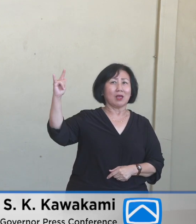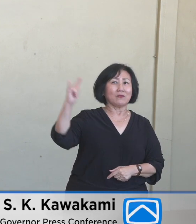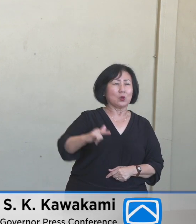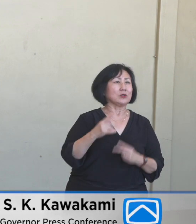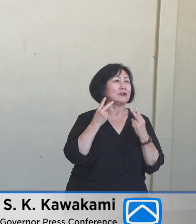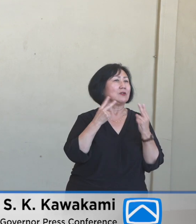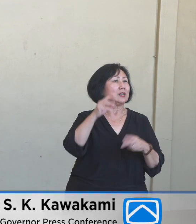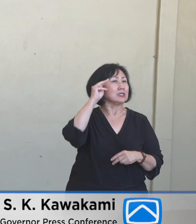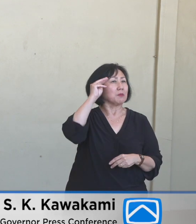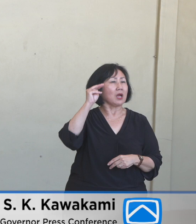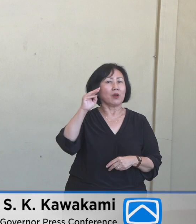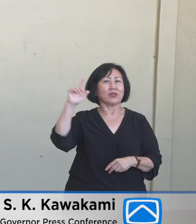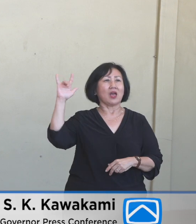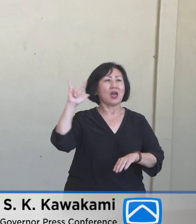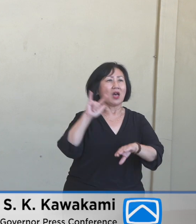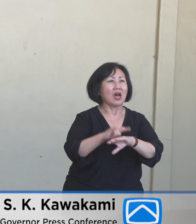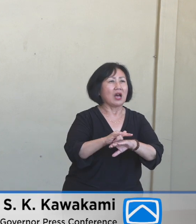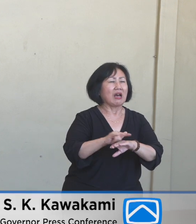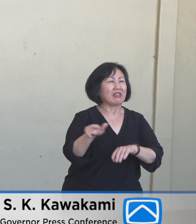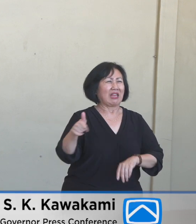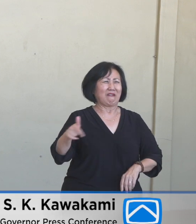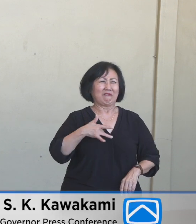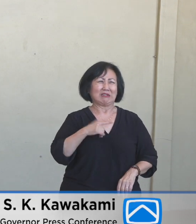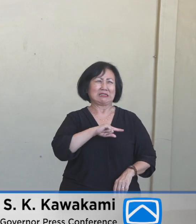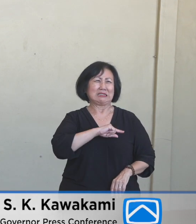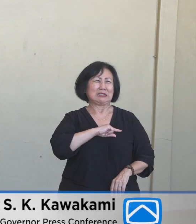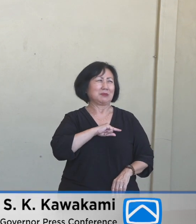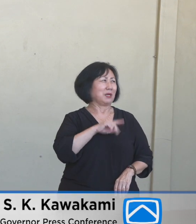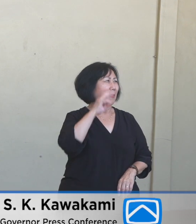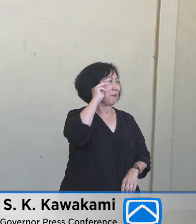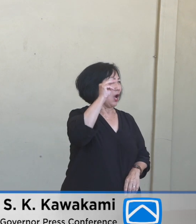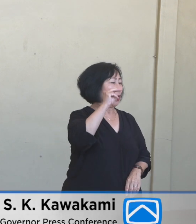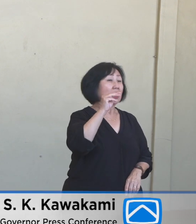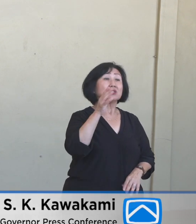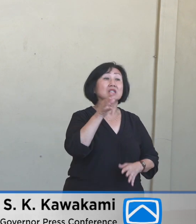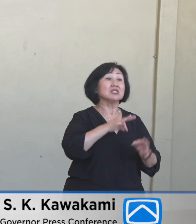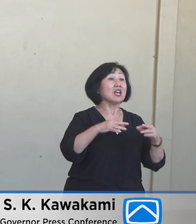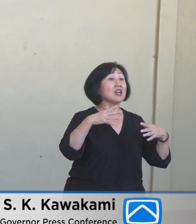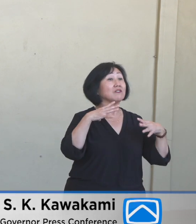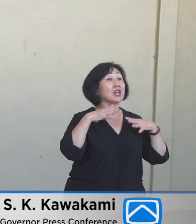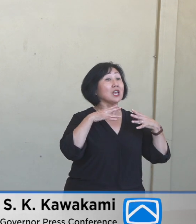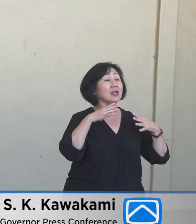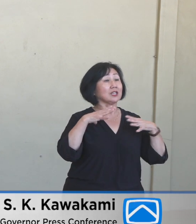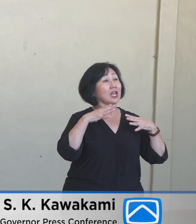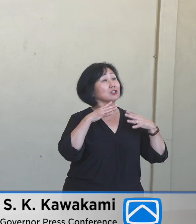visit Maui and felt guilty about being here, so they're spending their vacation